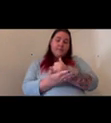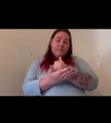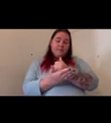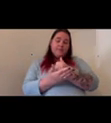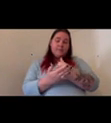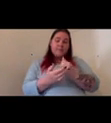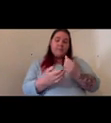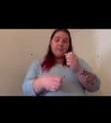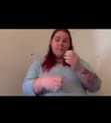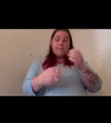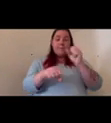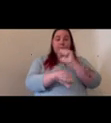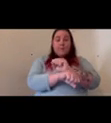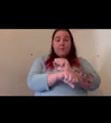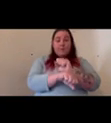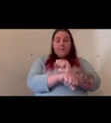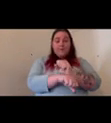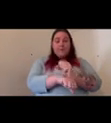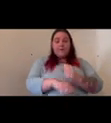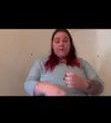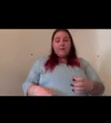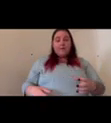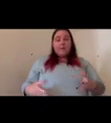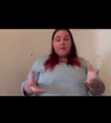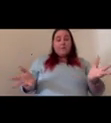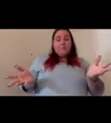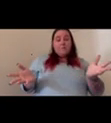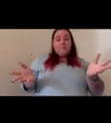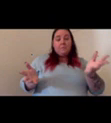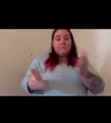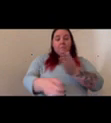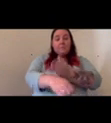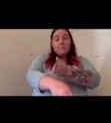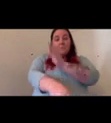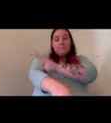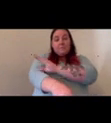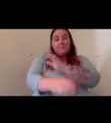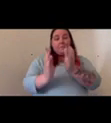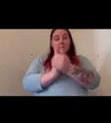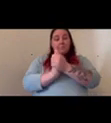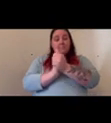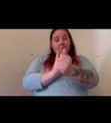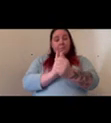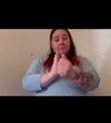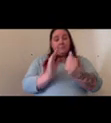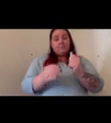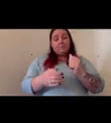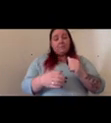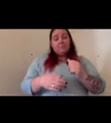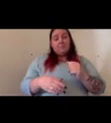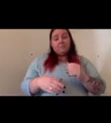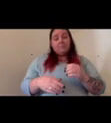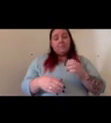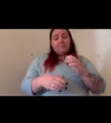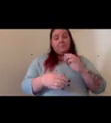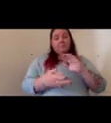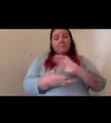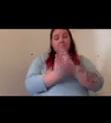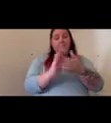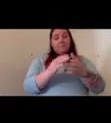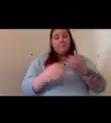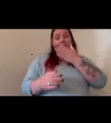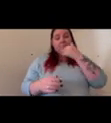So they have things like counseling. They help with finding work and improving your